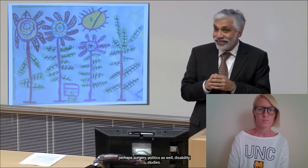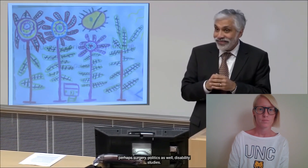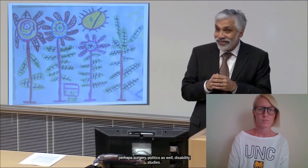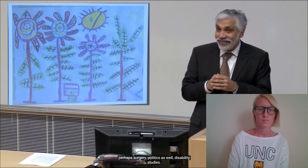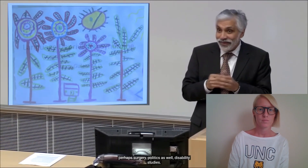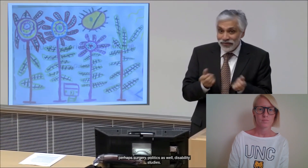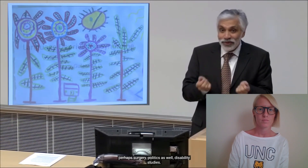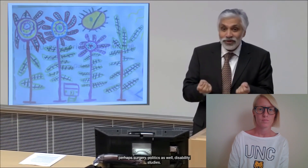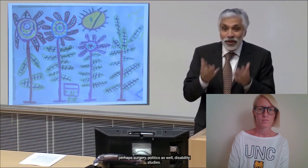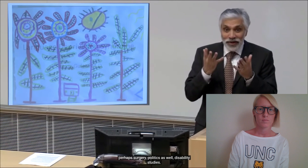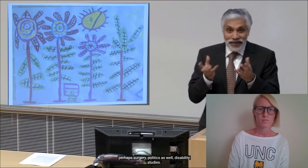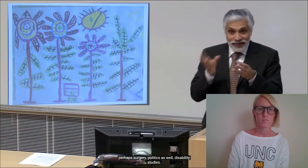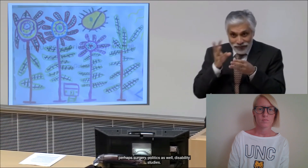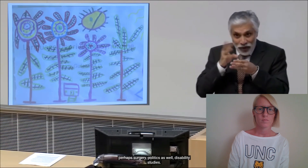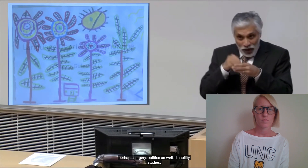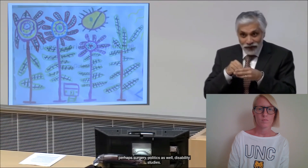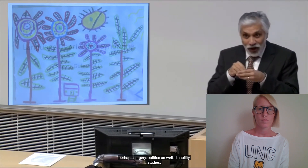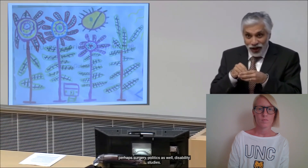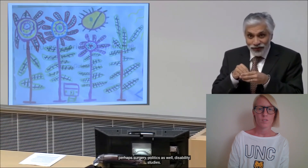disability studies.